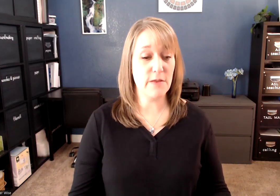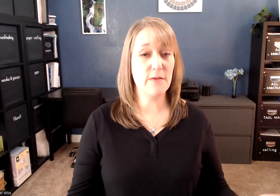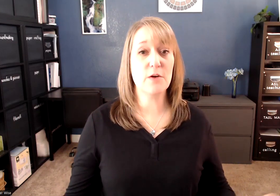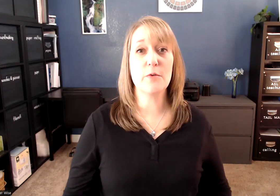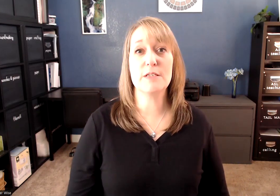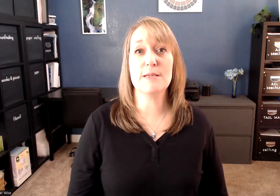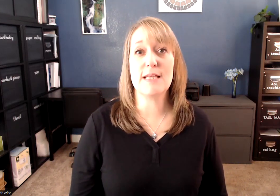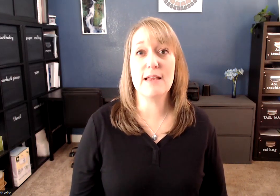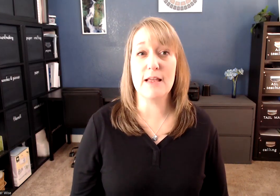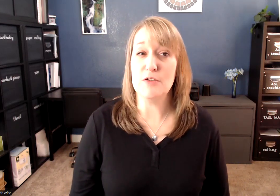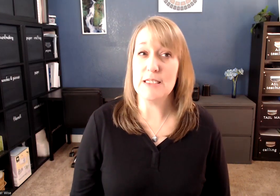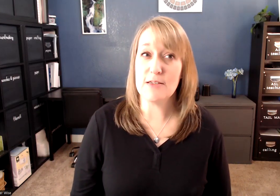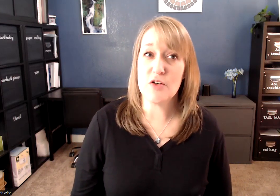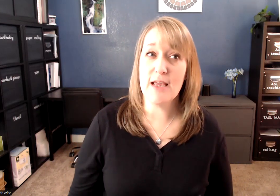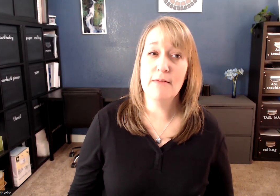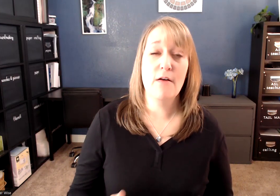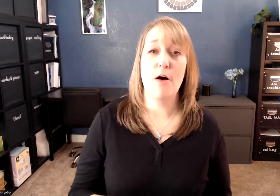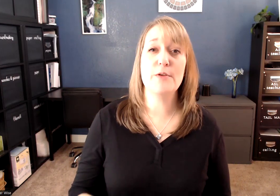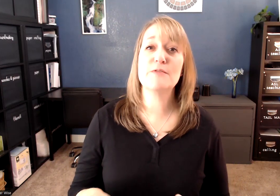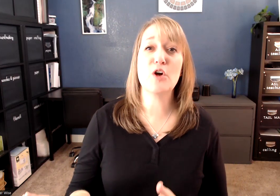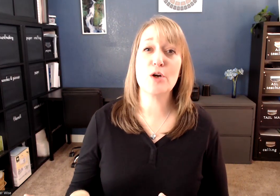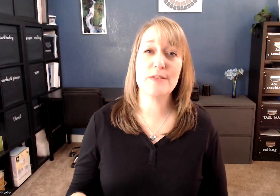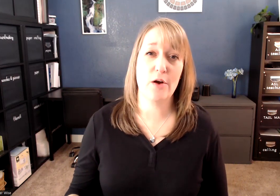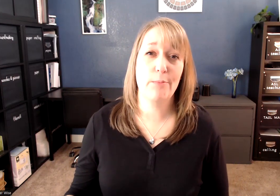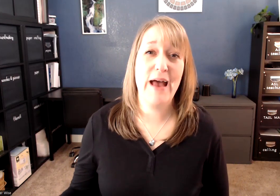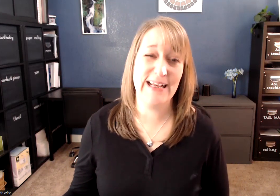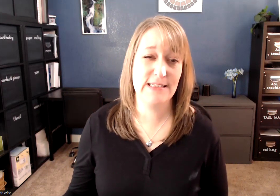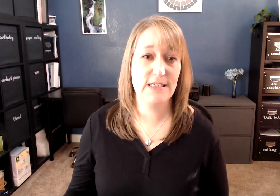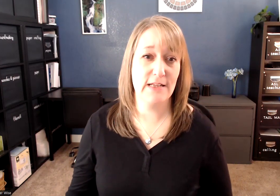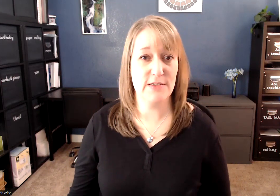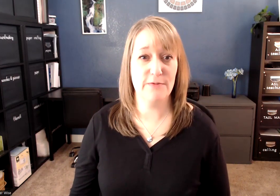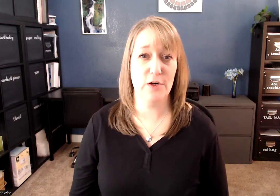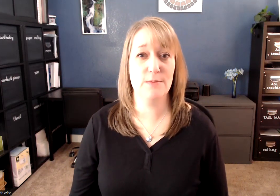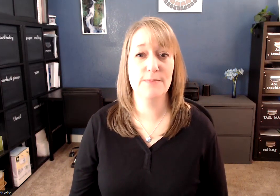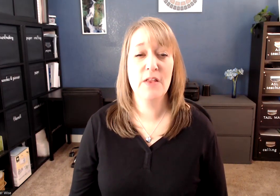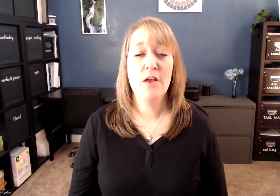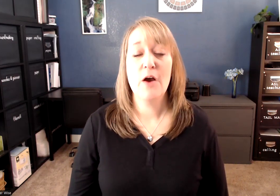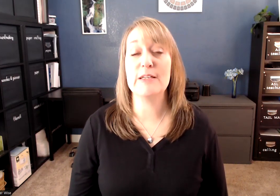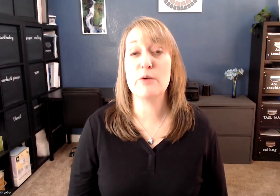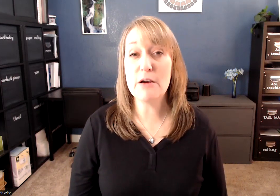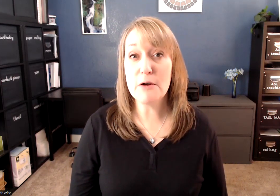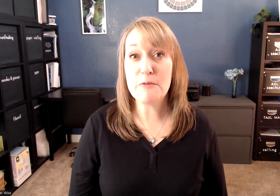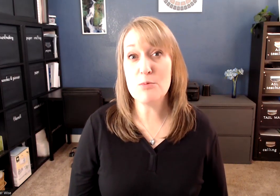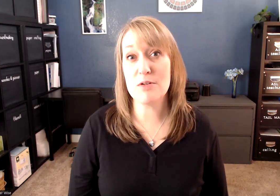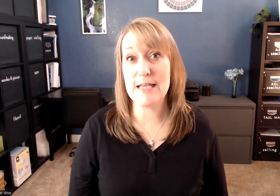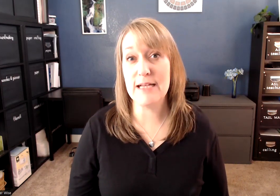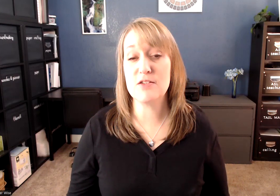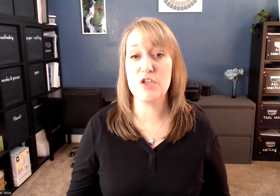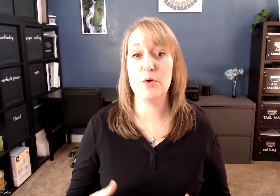Everything that you're going to be saying that you did yesterday, all those verbs are past tense verbs. All right, so here are a few more signs